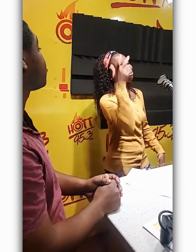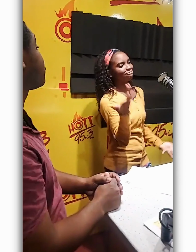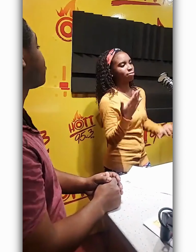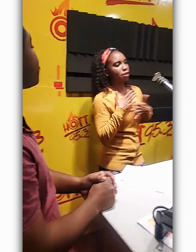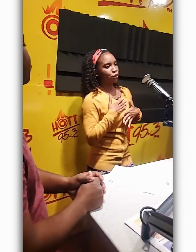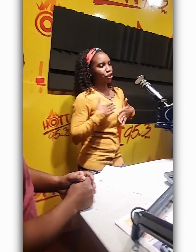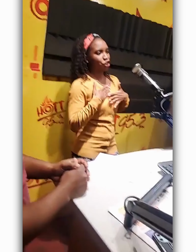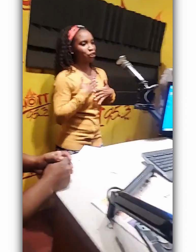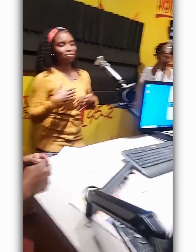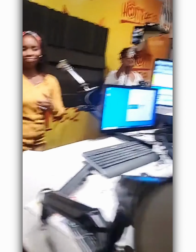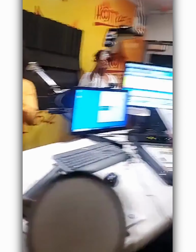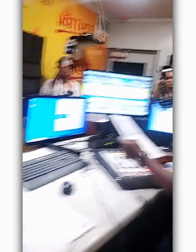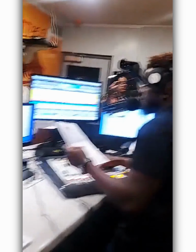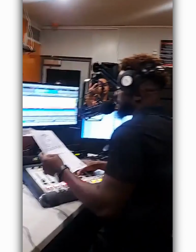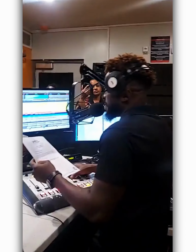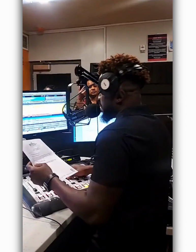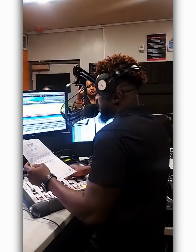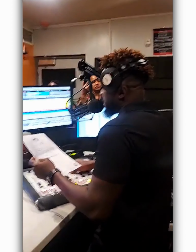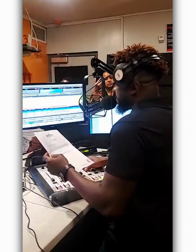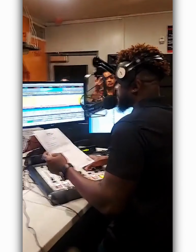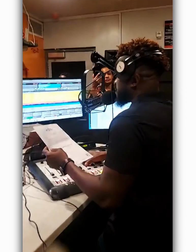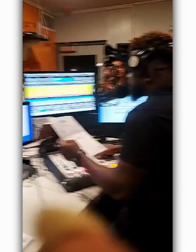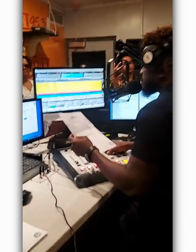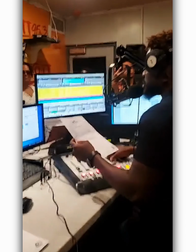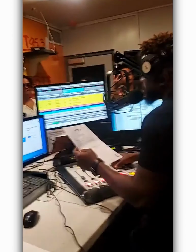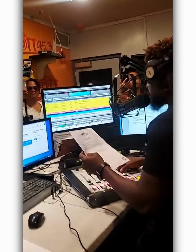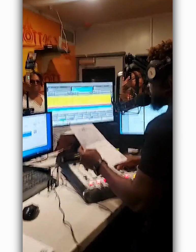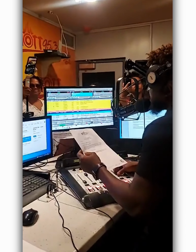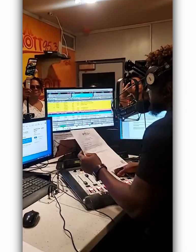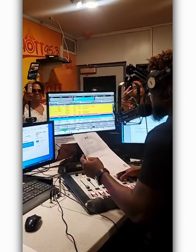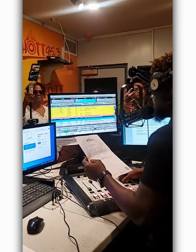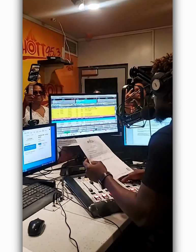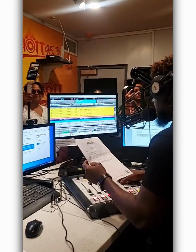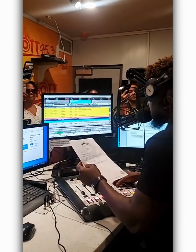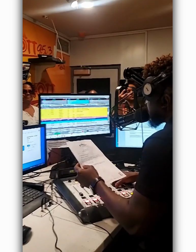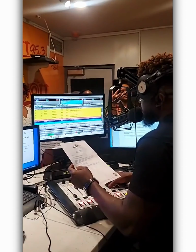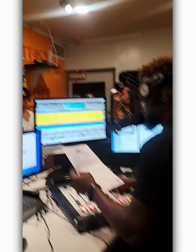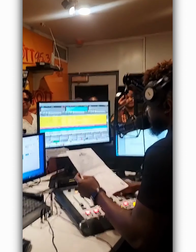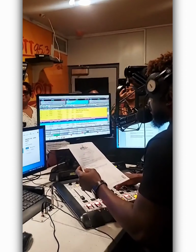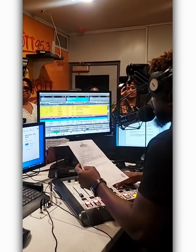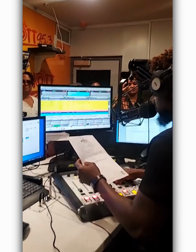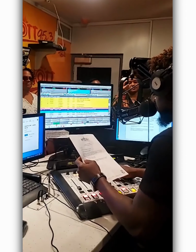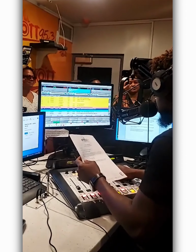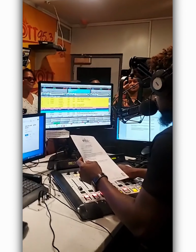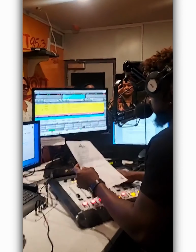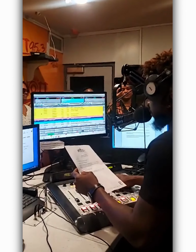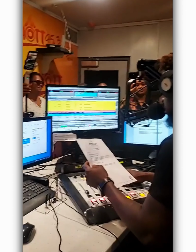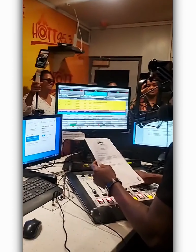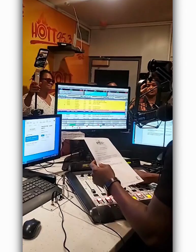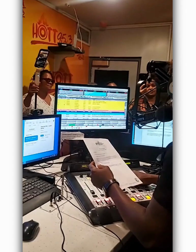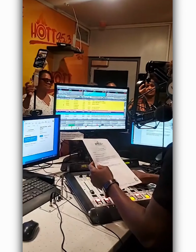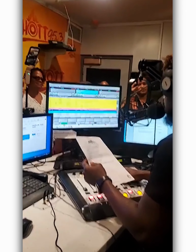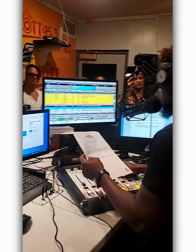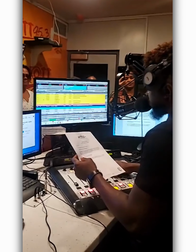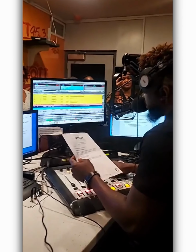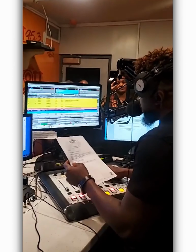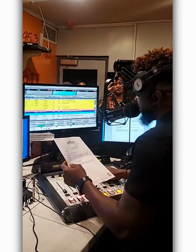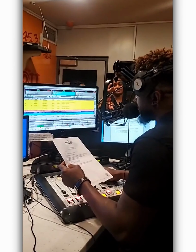to nti.org.bb. This week's featured course is Cameras Exposure Photography. You'll learn about the basic functions that